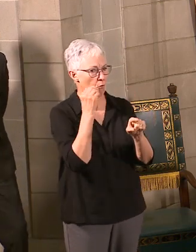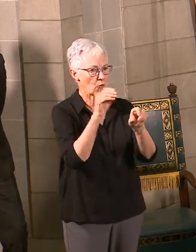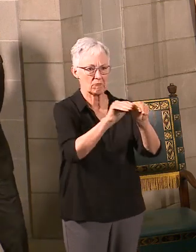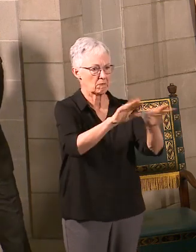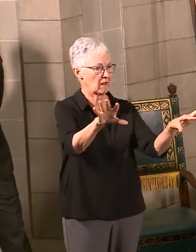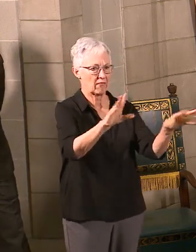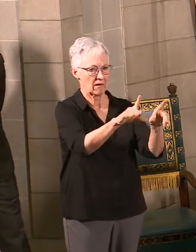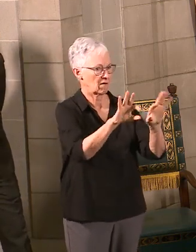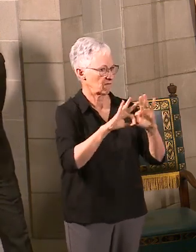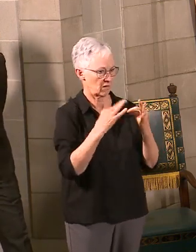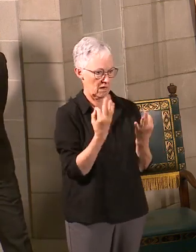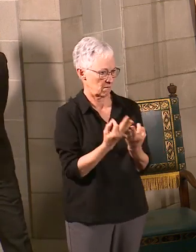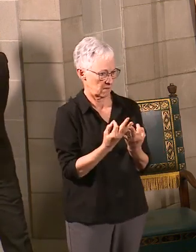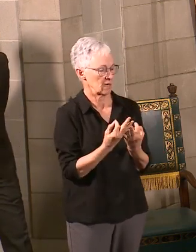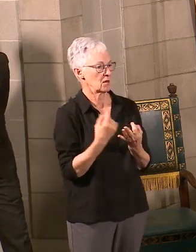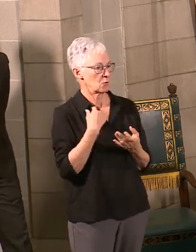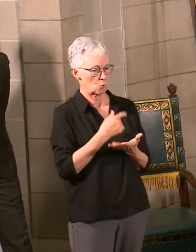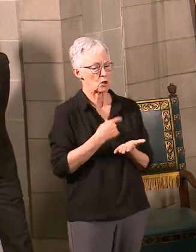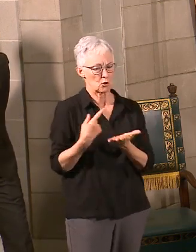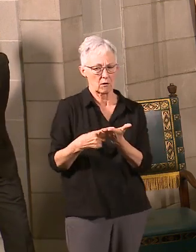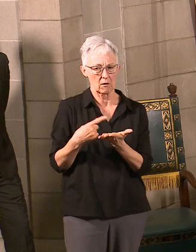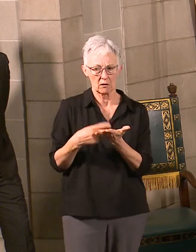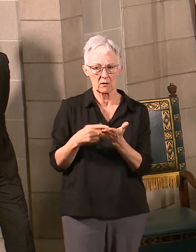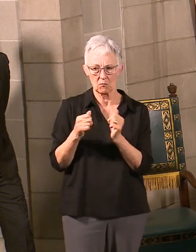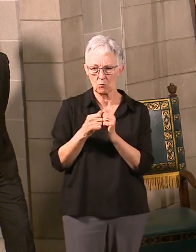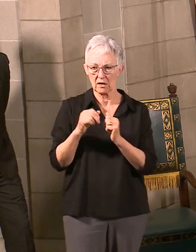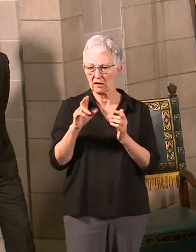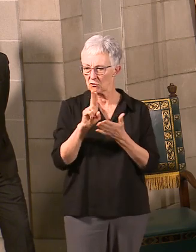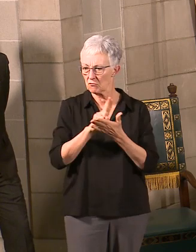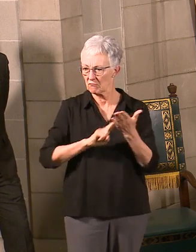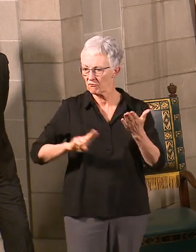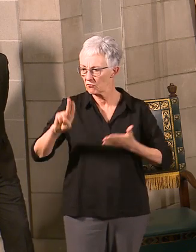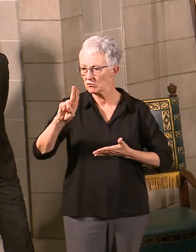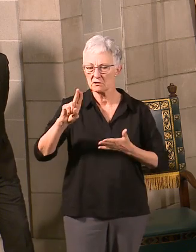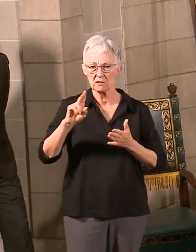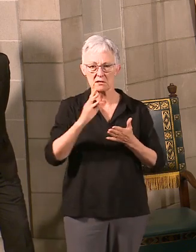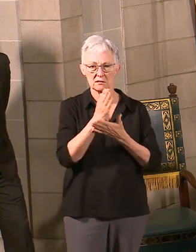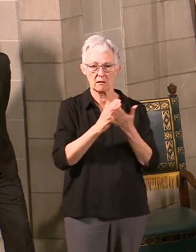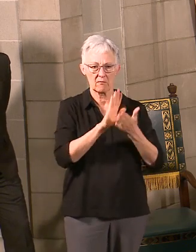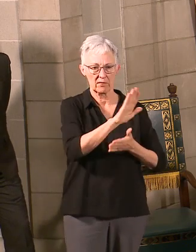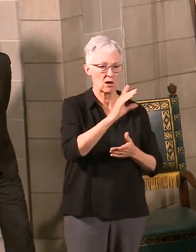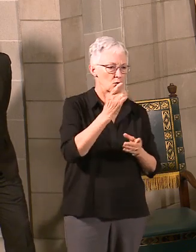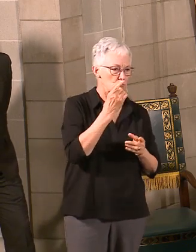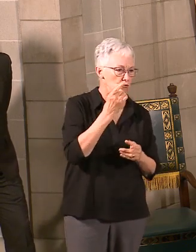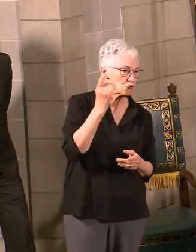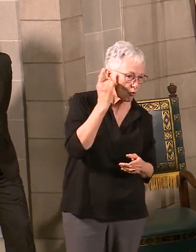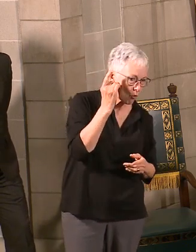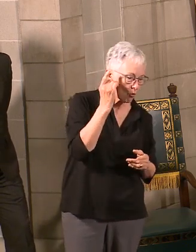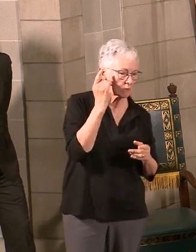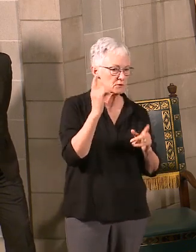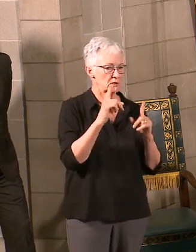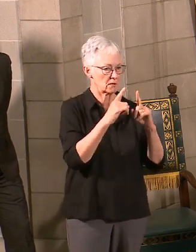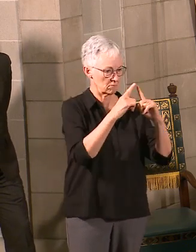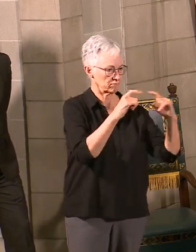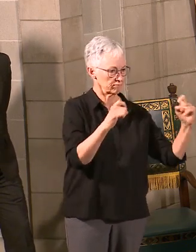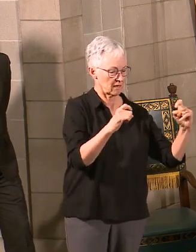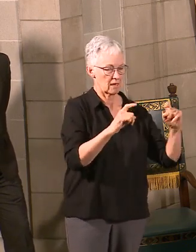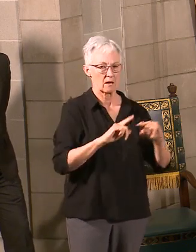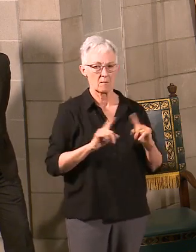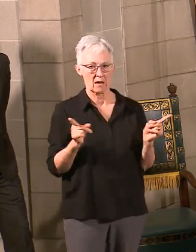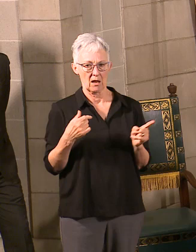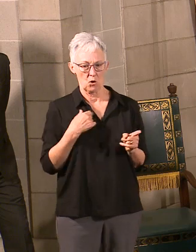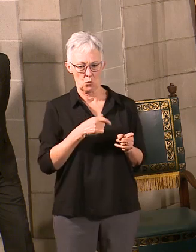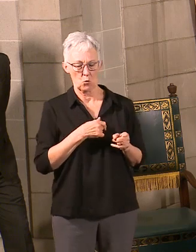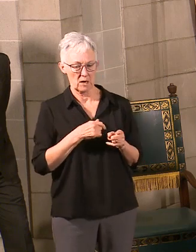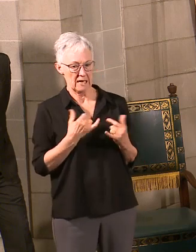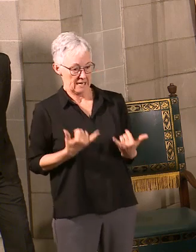at a later date as we finalize those plans. So a lot of the things we've been working on in the state have really been focused more on kind of the temporary